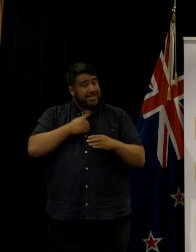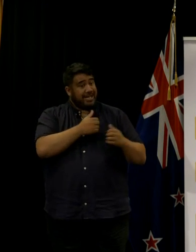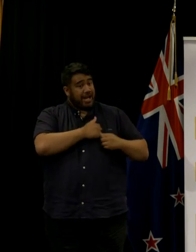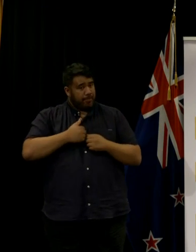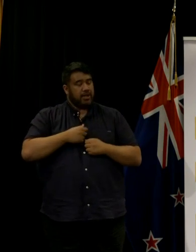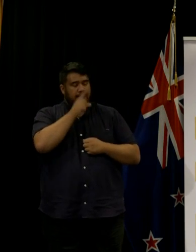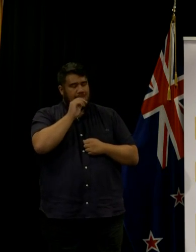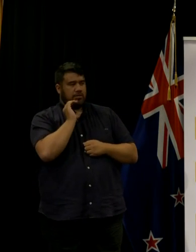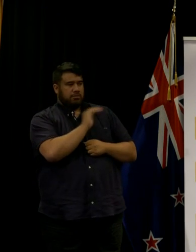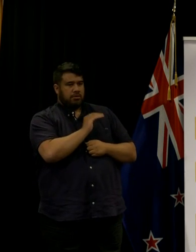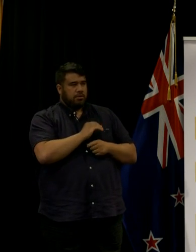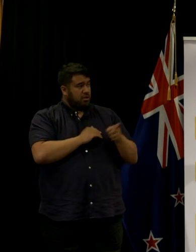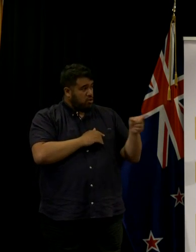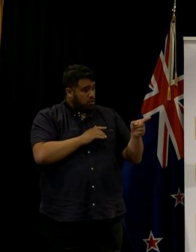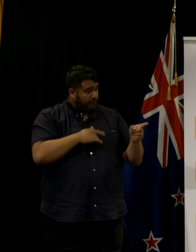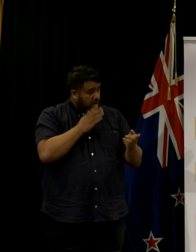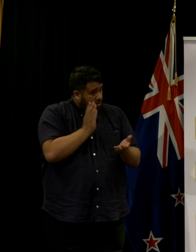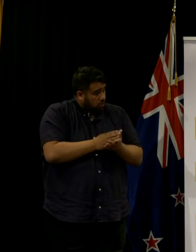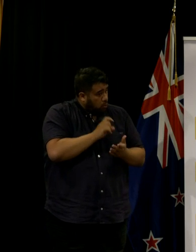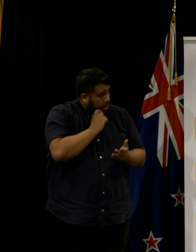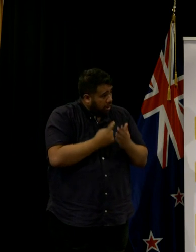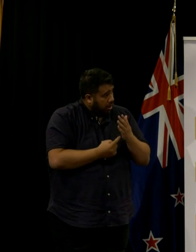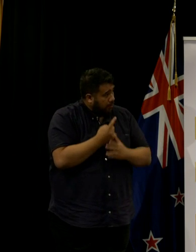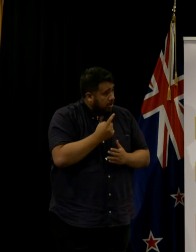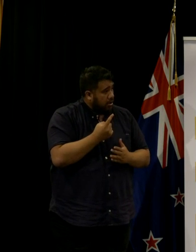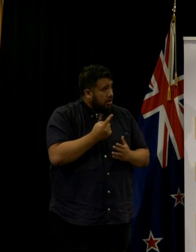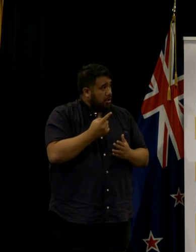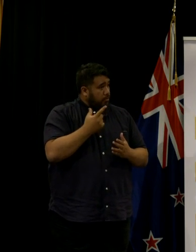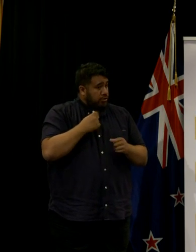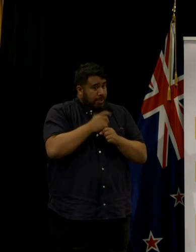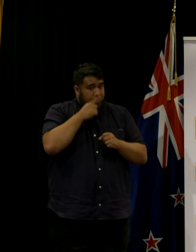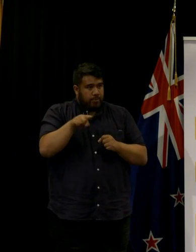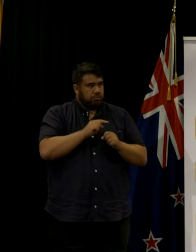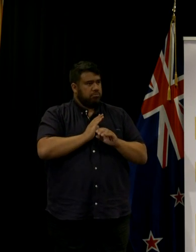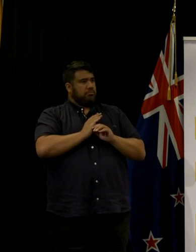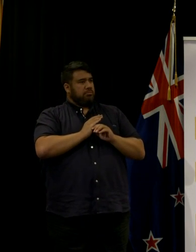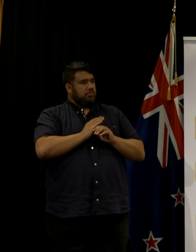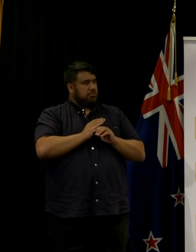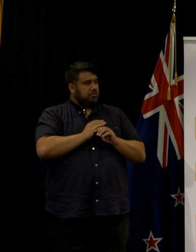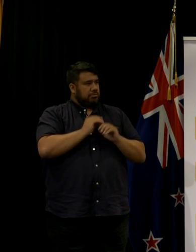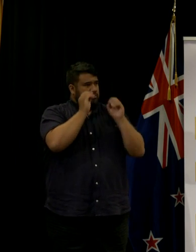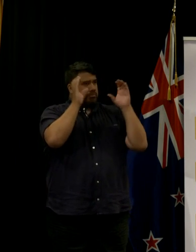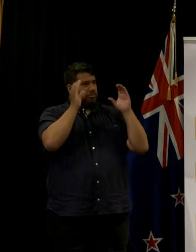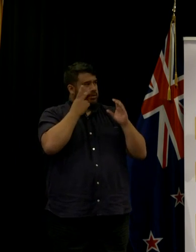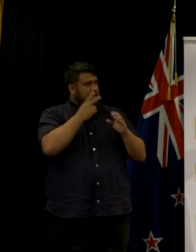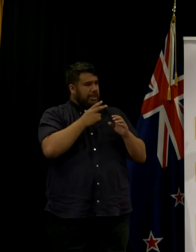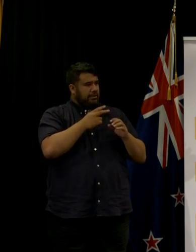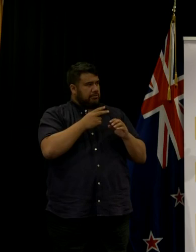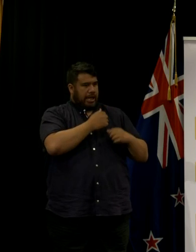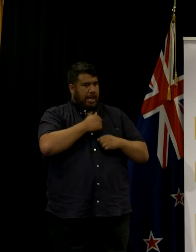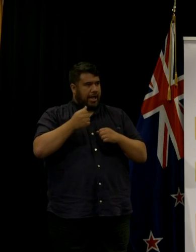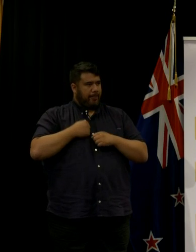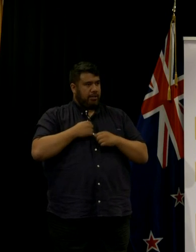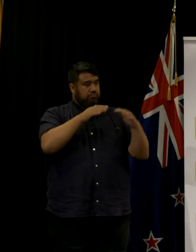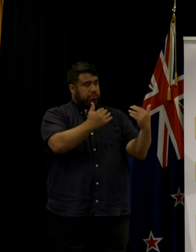likely is that? Because that's something that does causes concern in a community, doesn't it, when you start seeing the military roll into town? How likely is